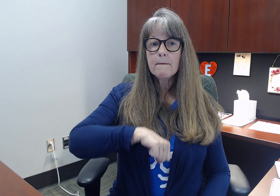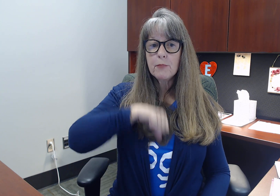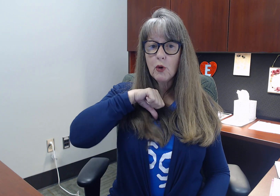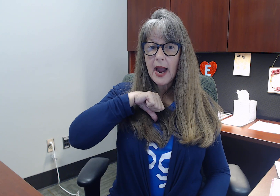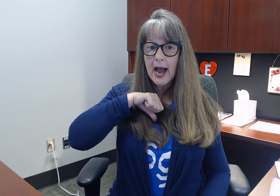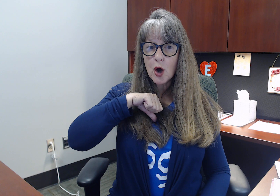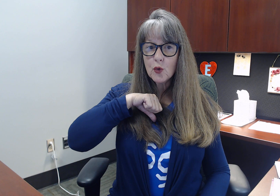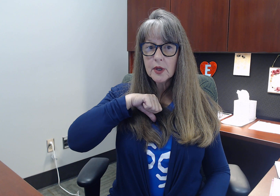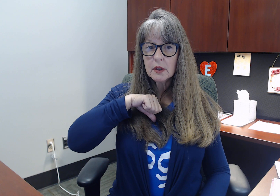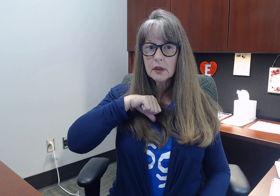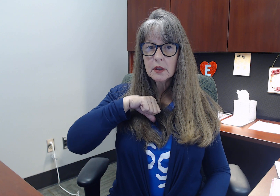Proud,